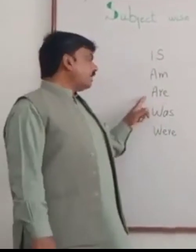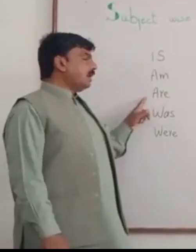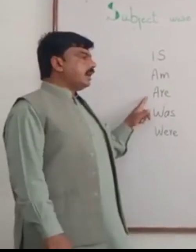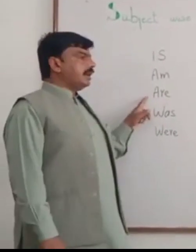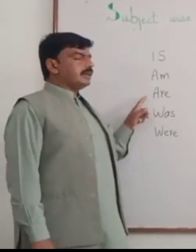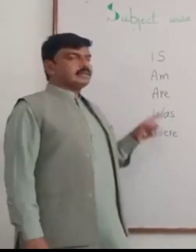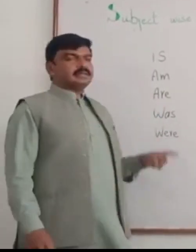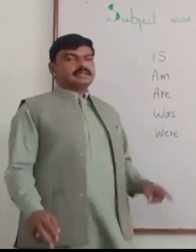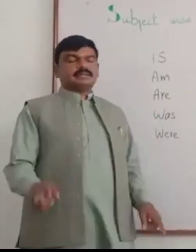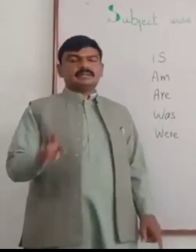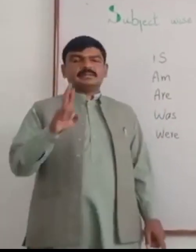are